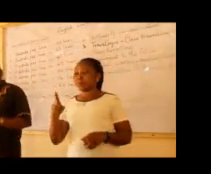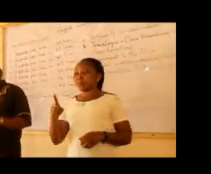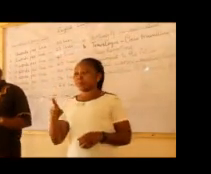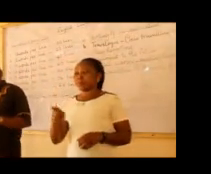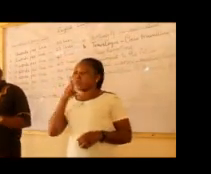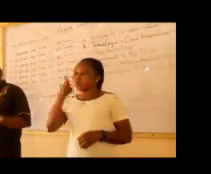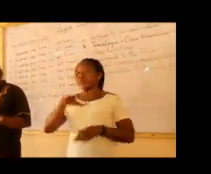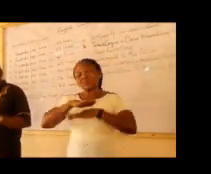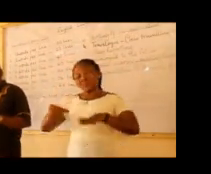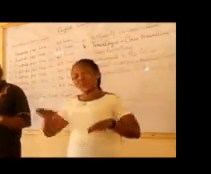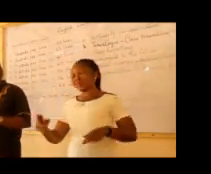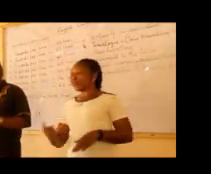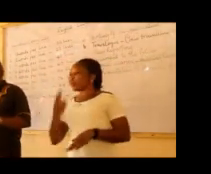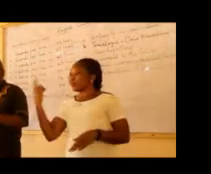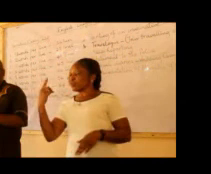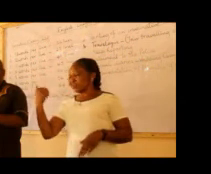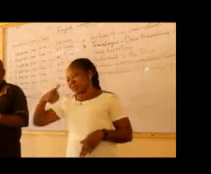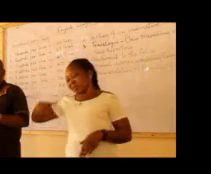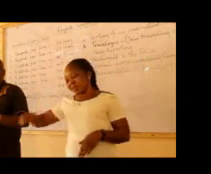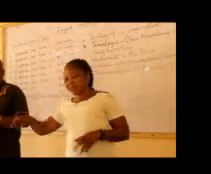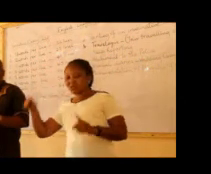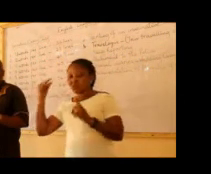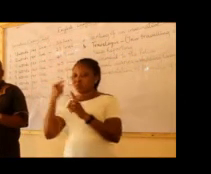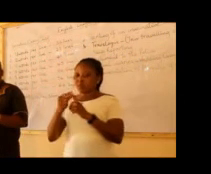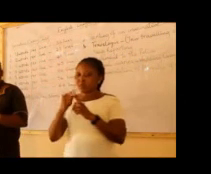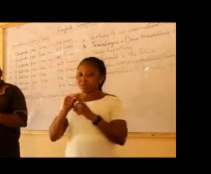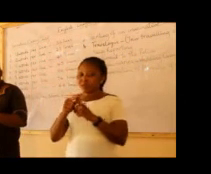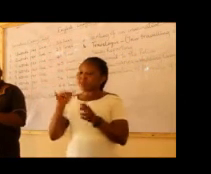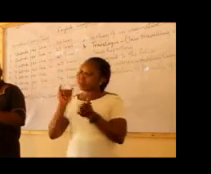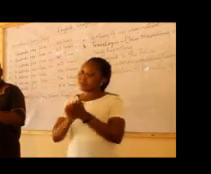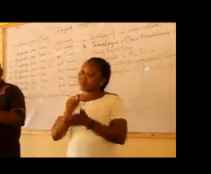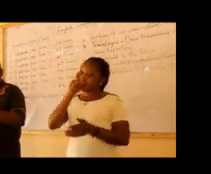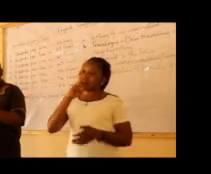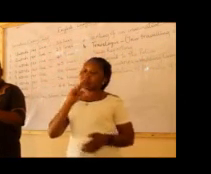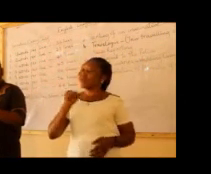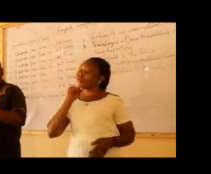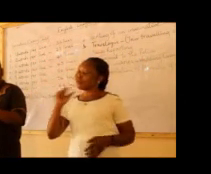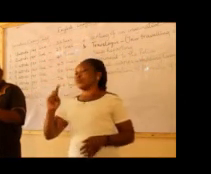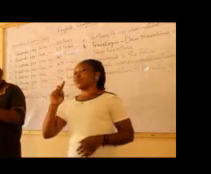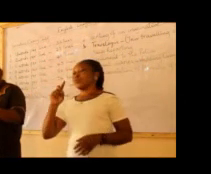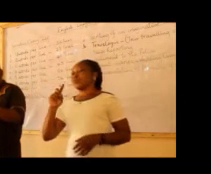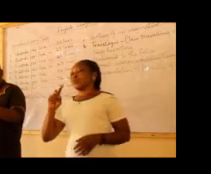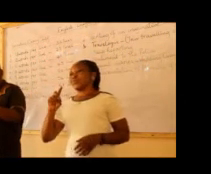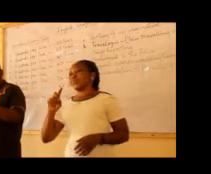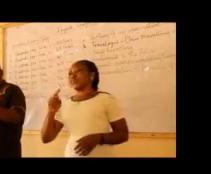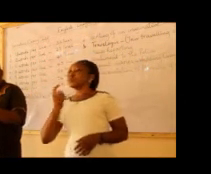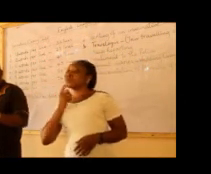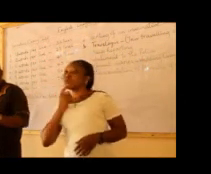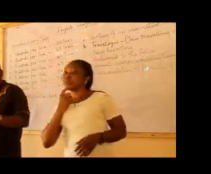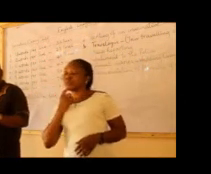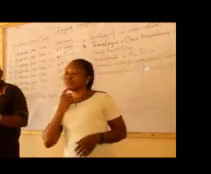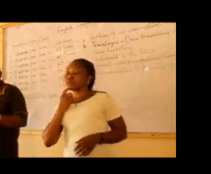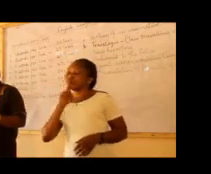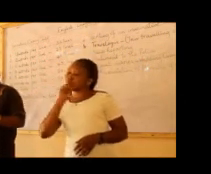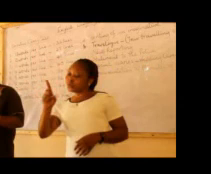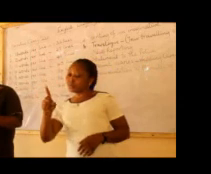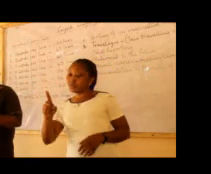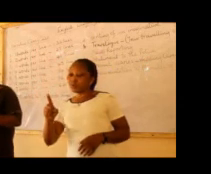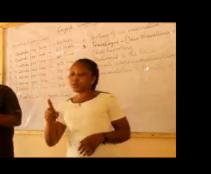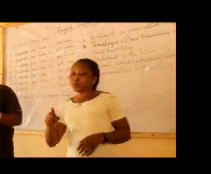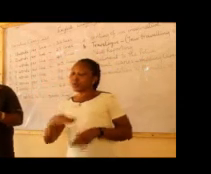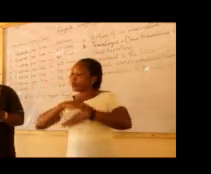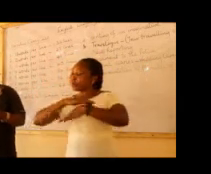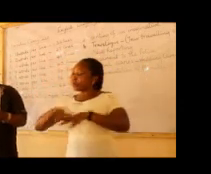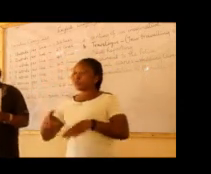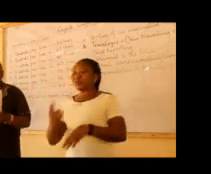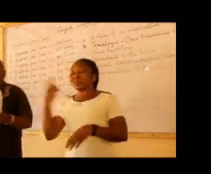you don't use any word that you are not familiar with. Okay? So we have